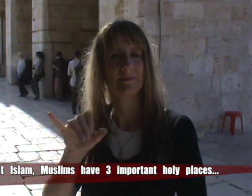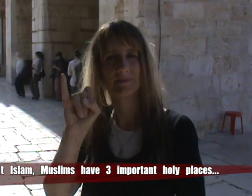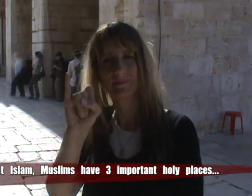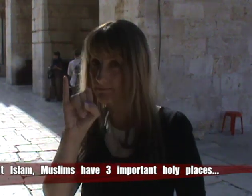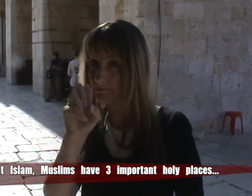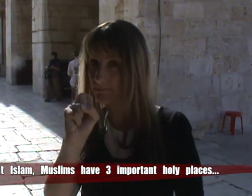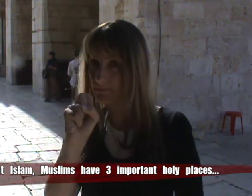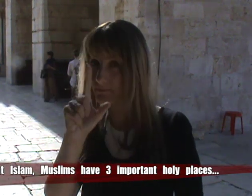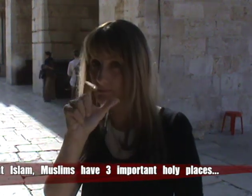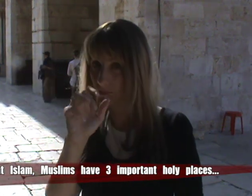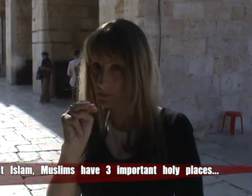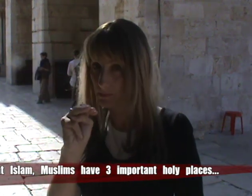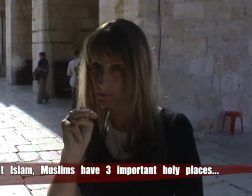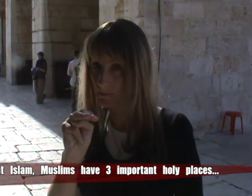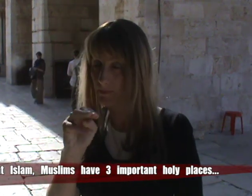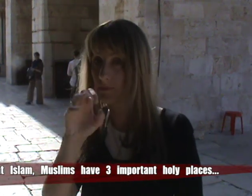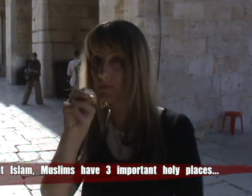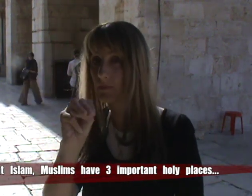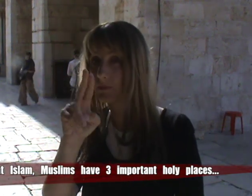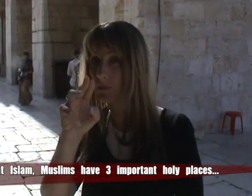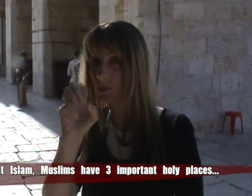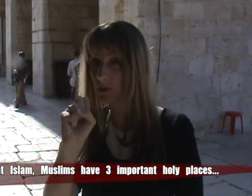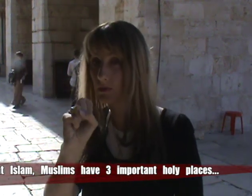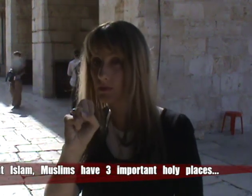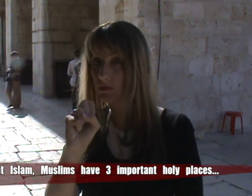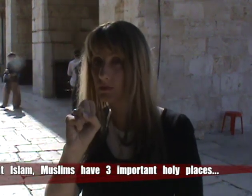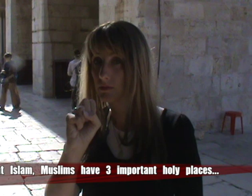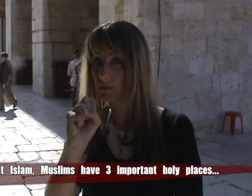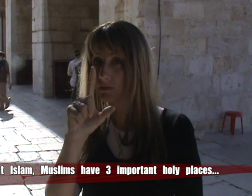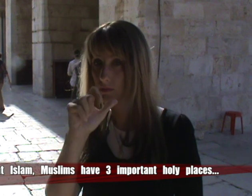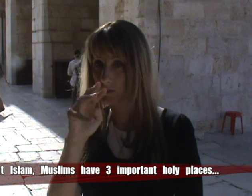we know that the Islamic religion, the Muslims,